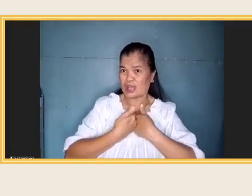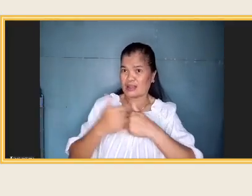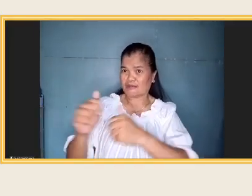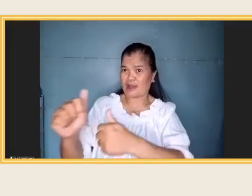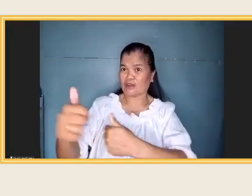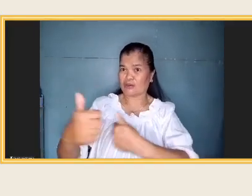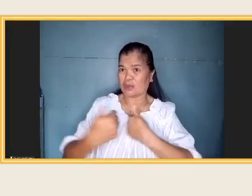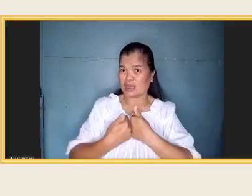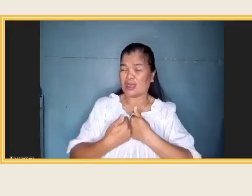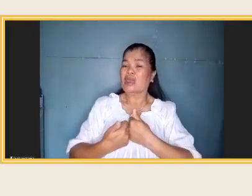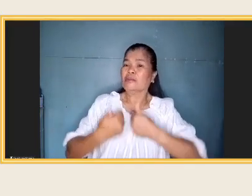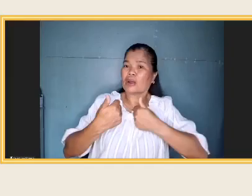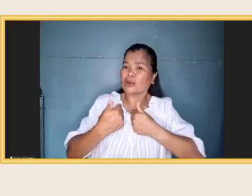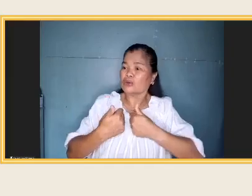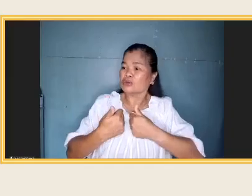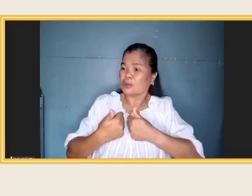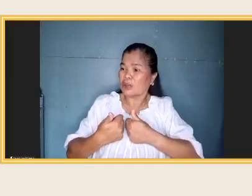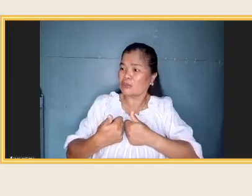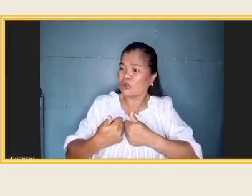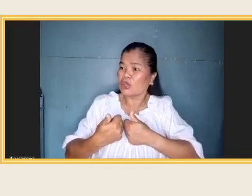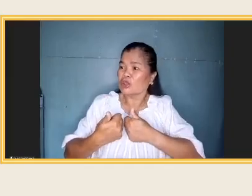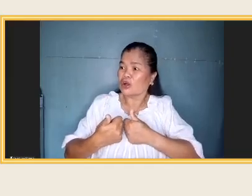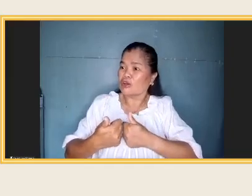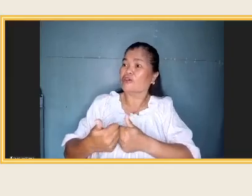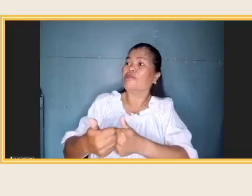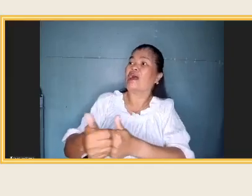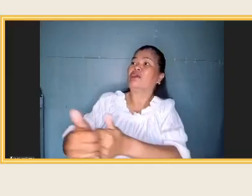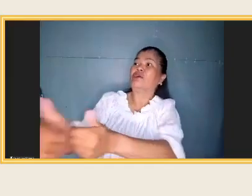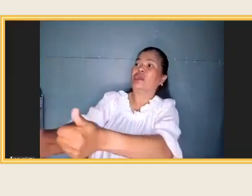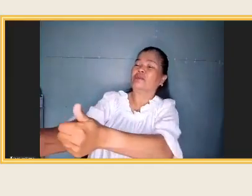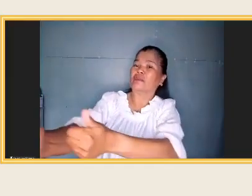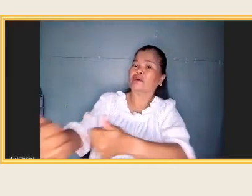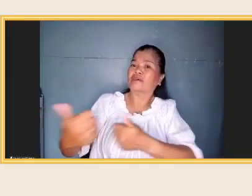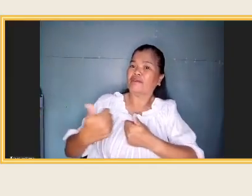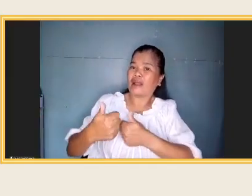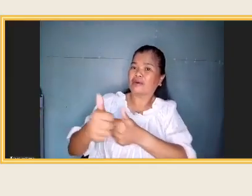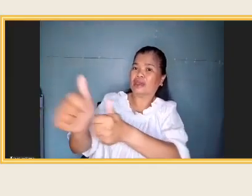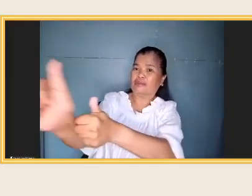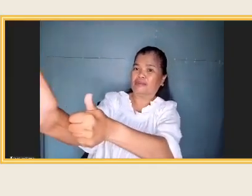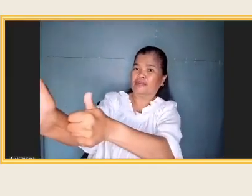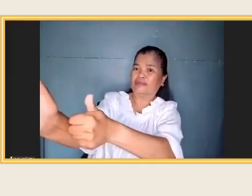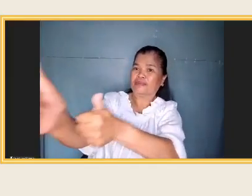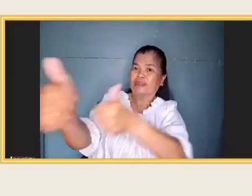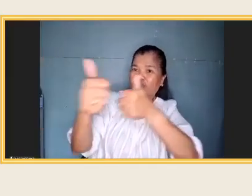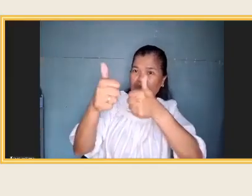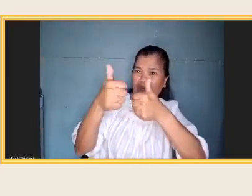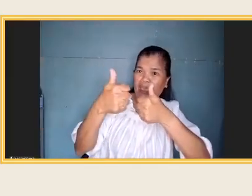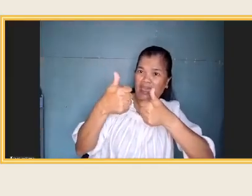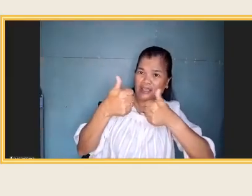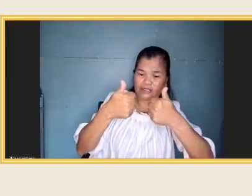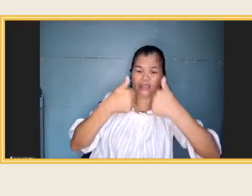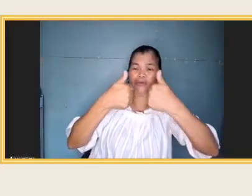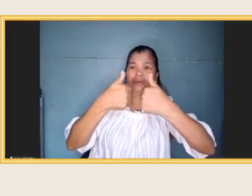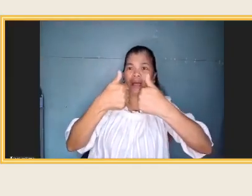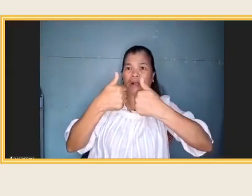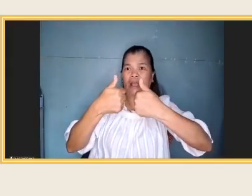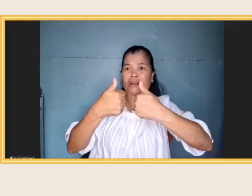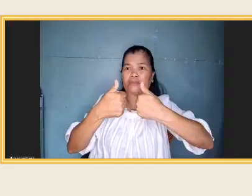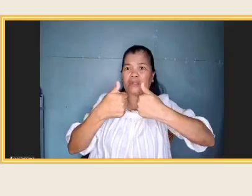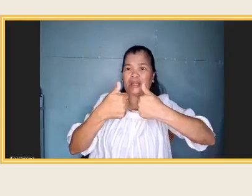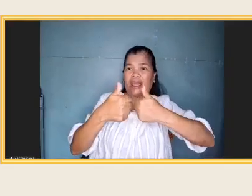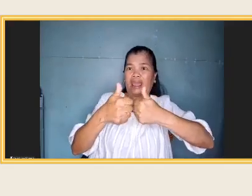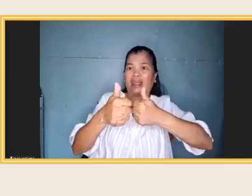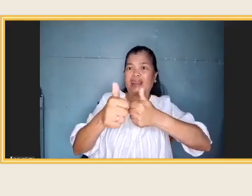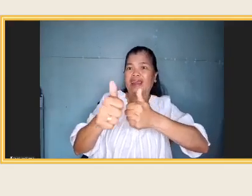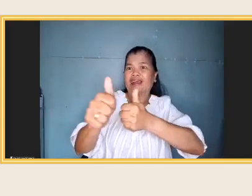ang susundan. Follow me. Pero yung sabihin mo, oh, you follow him. Follow him. Yung A hands, una,